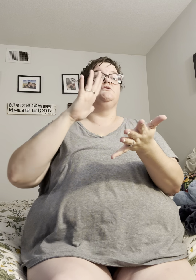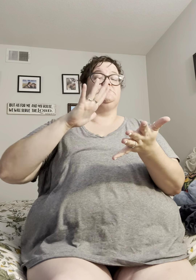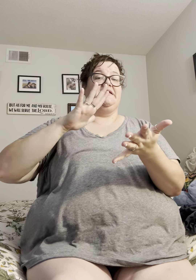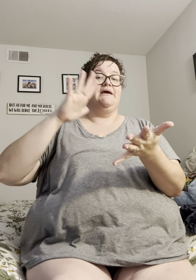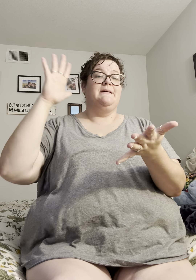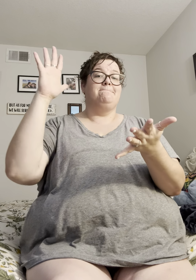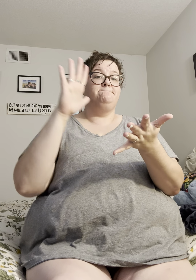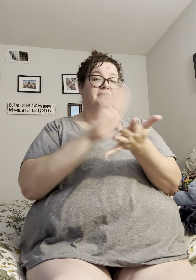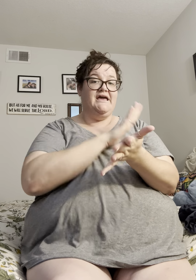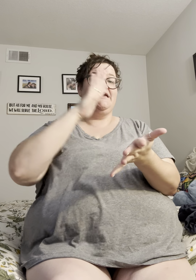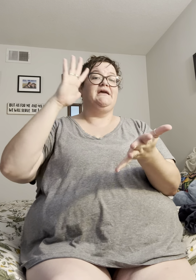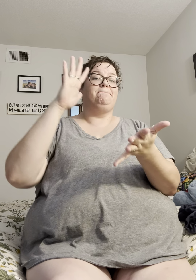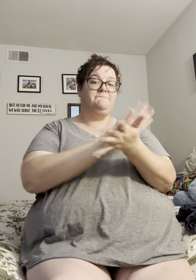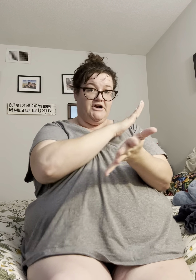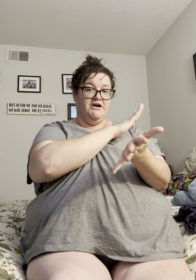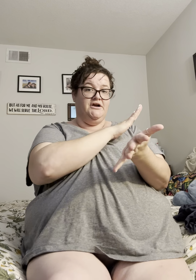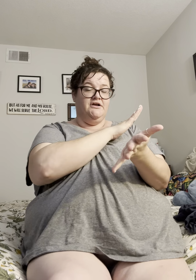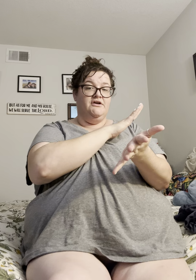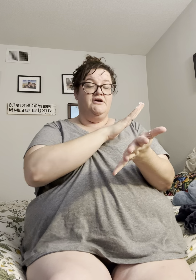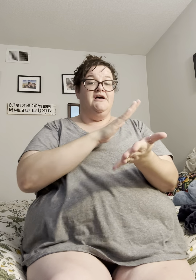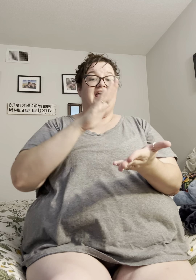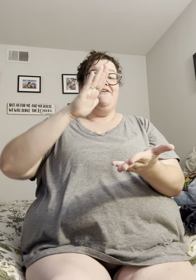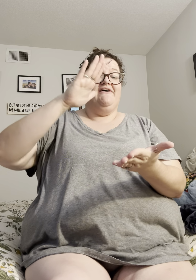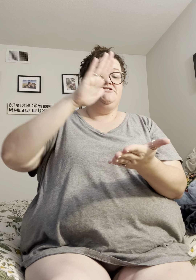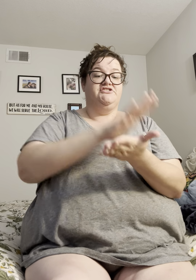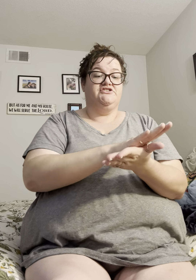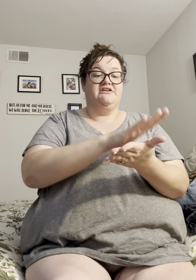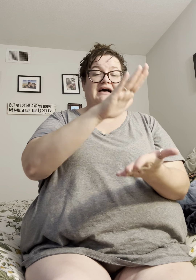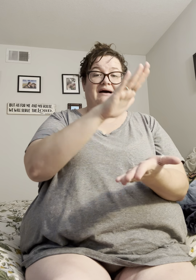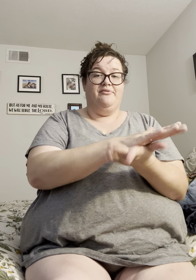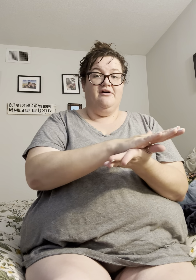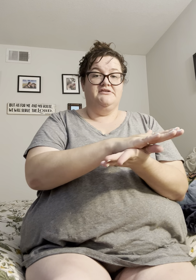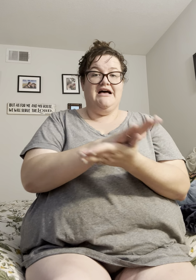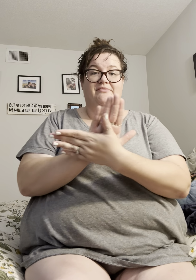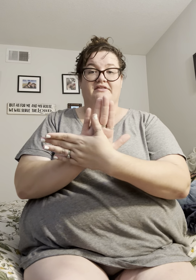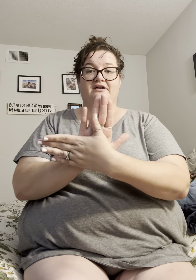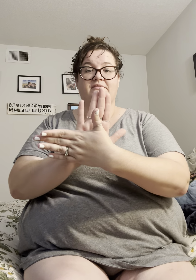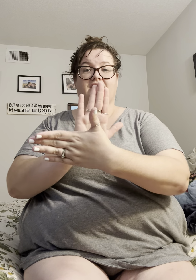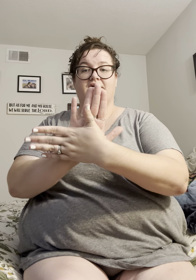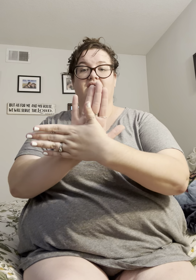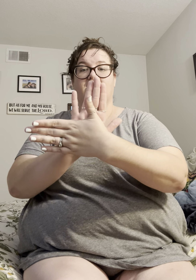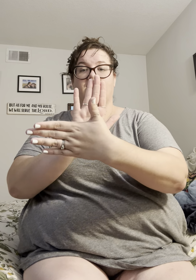me. Paper. If I just clap on top of the thumb here,